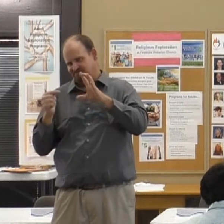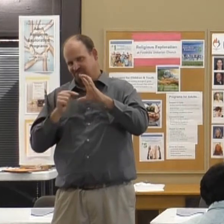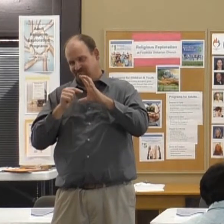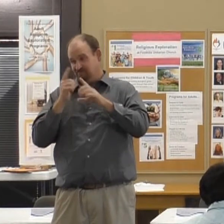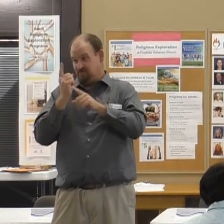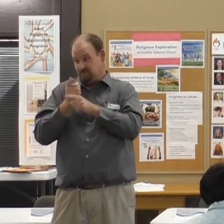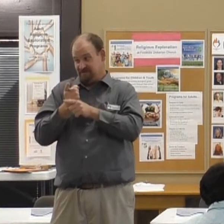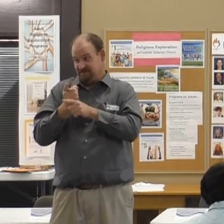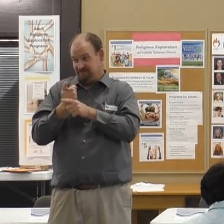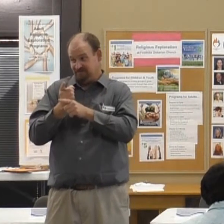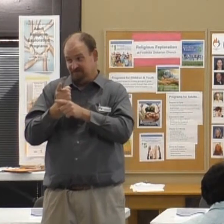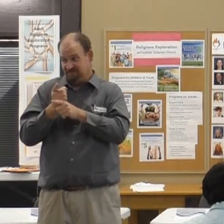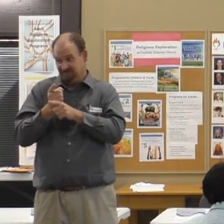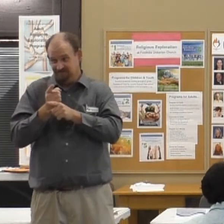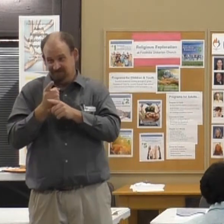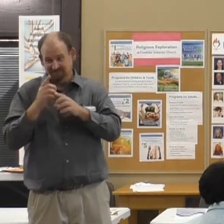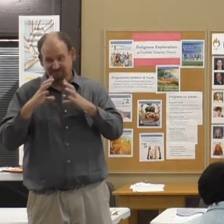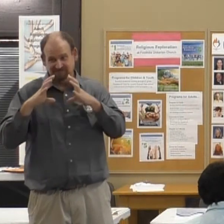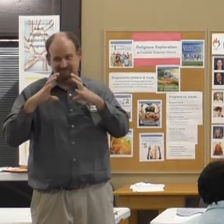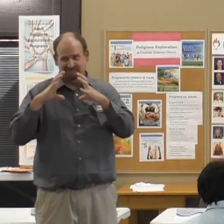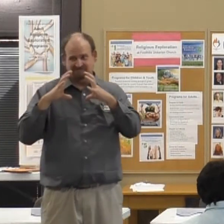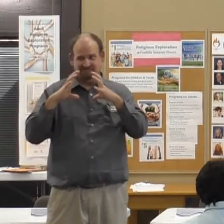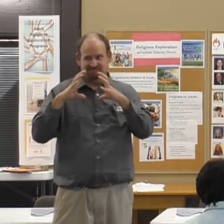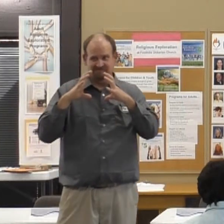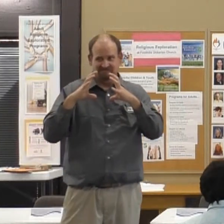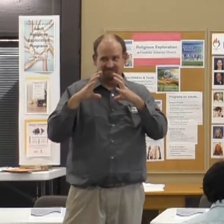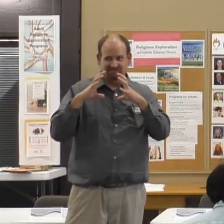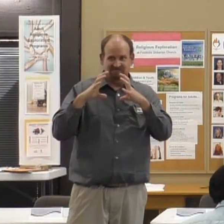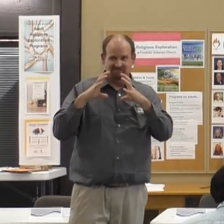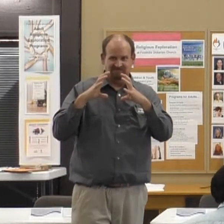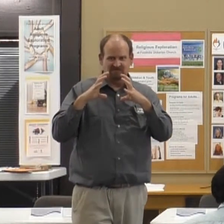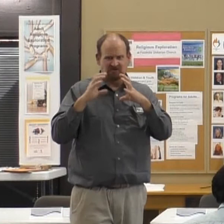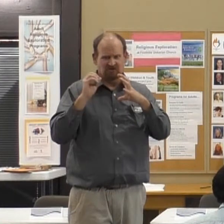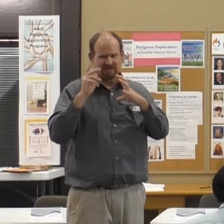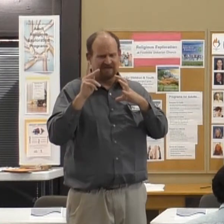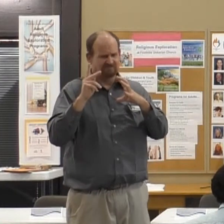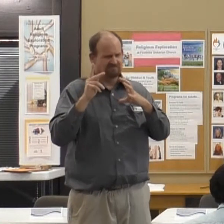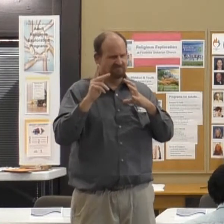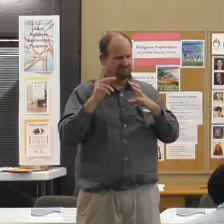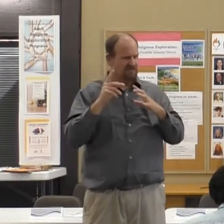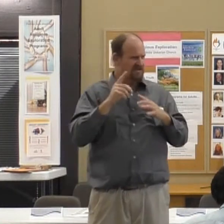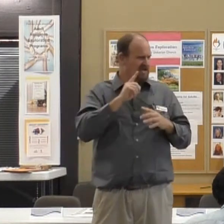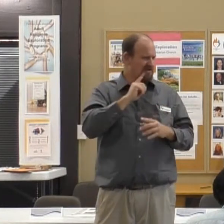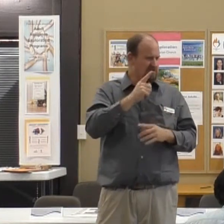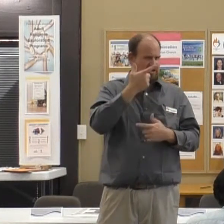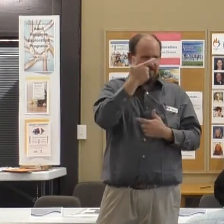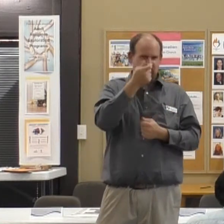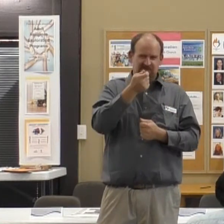So as you know, around our globe, we have a variety of cultures.